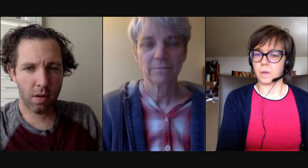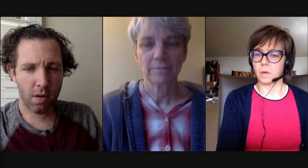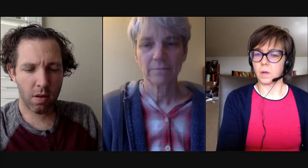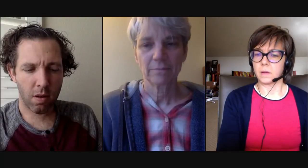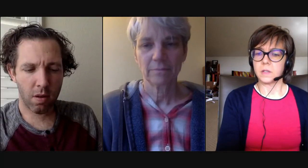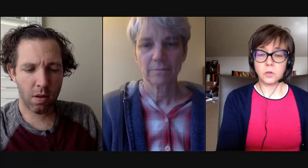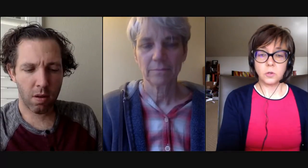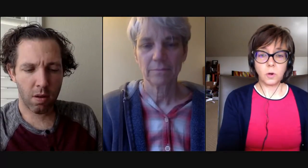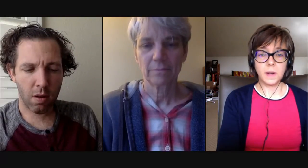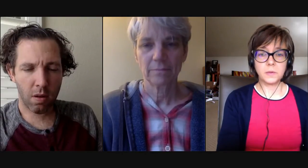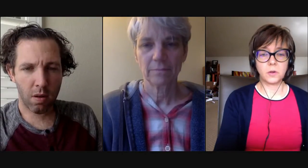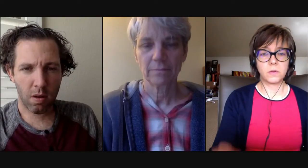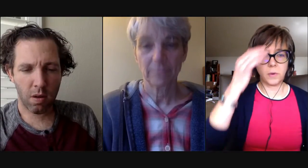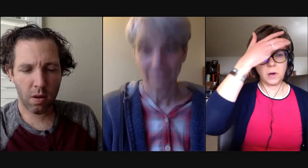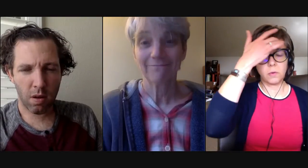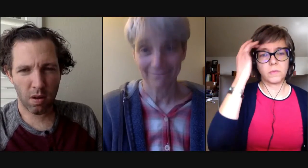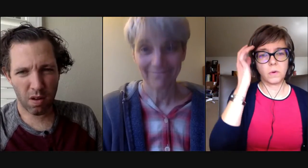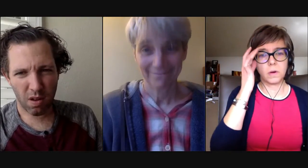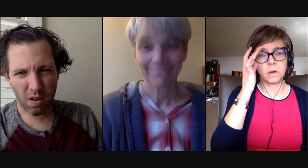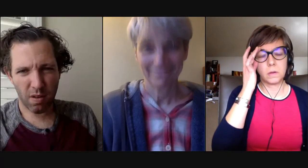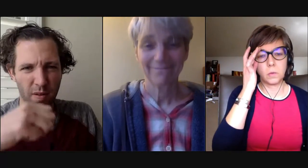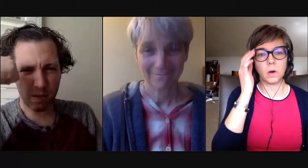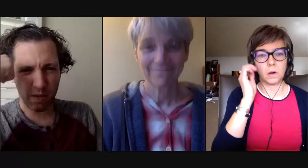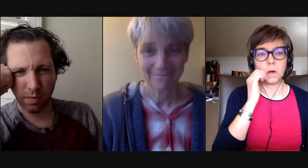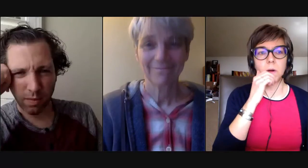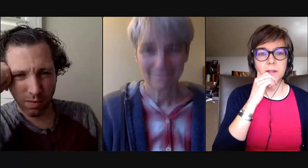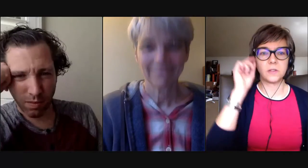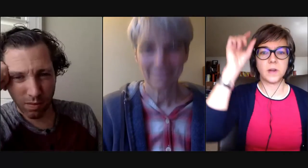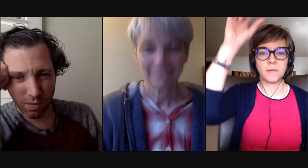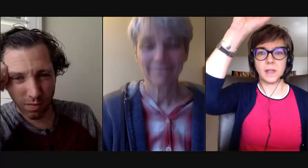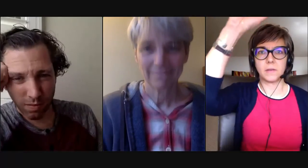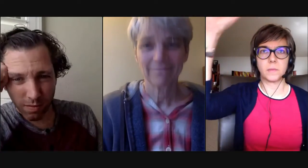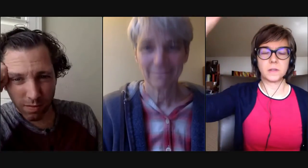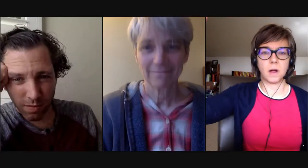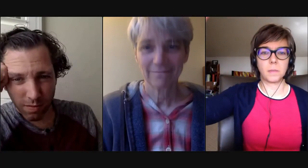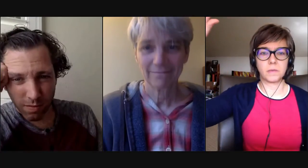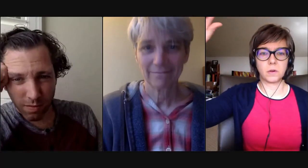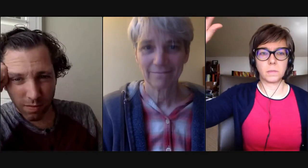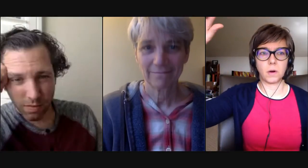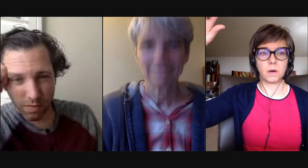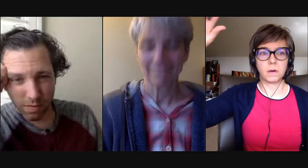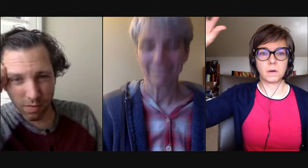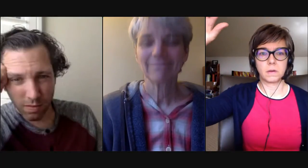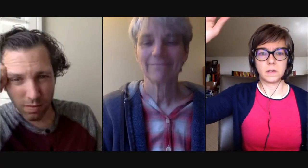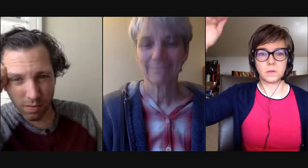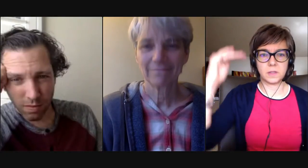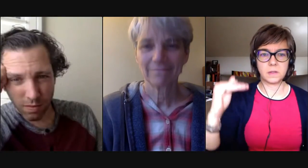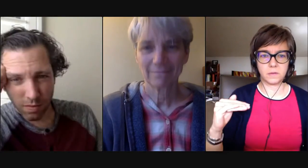Okay. So you were able to go to the breakout room before? You were. Okay. Did you navigate it from the top of your bar? Did you see the different